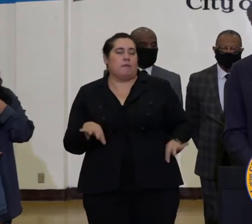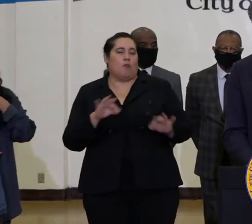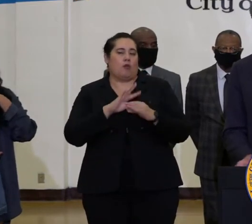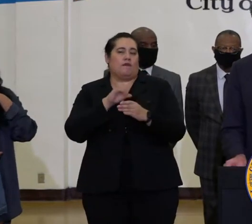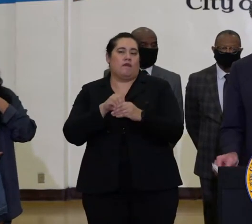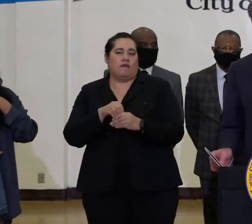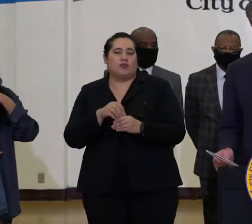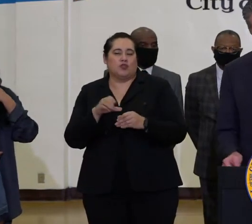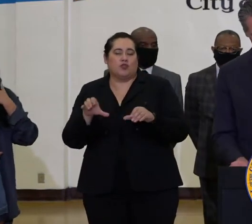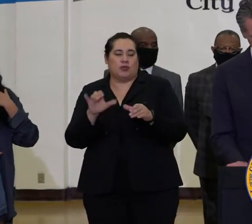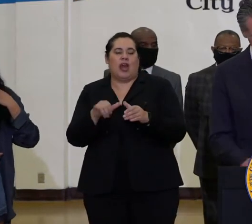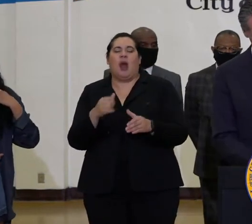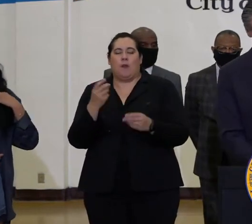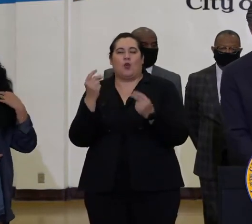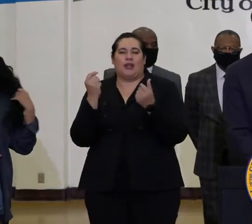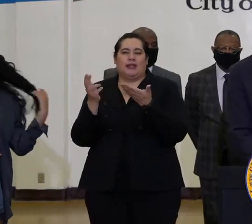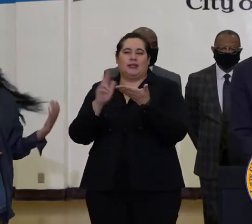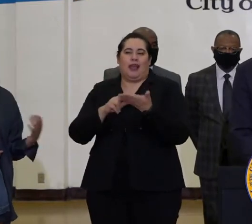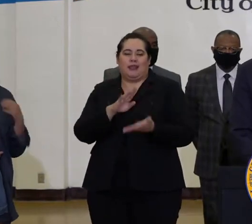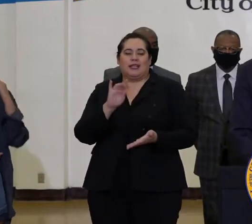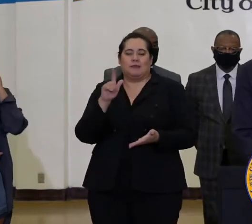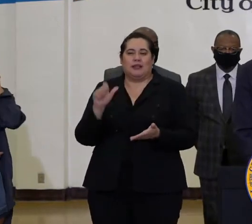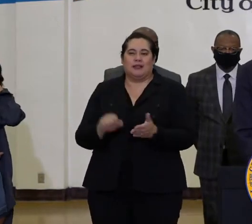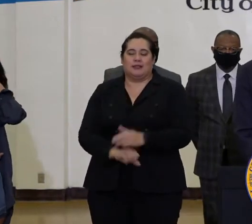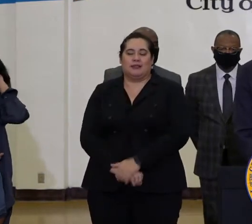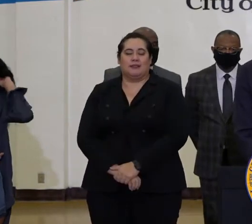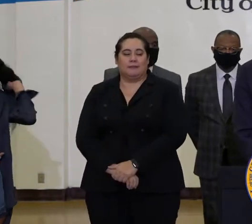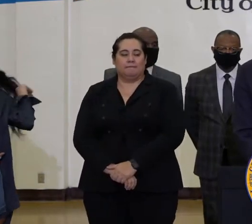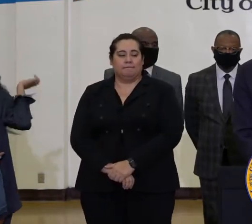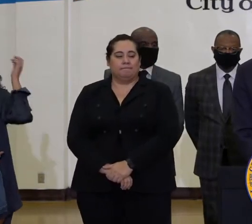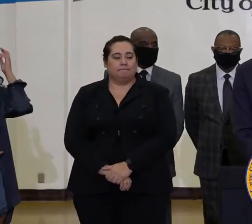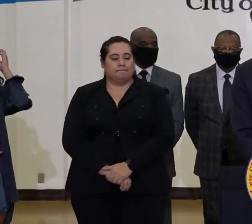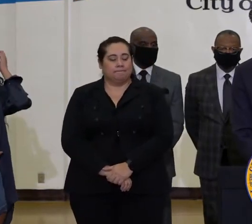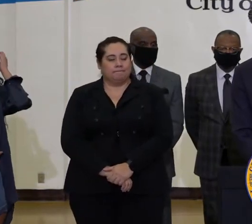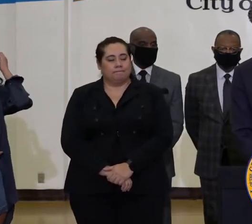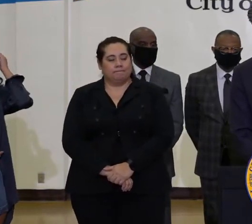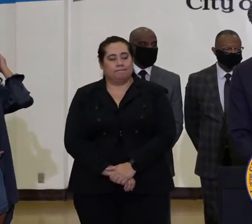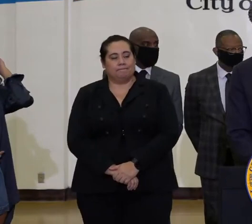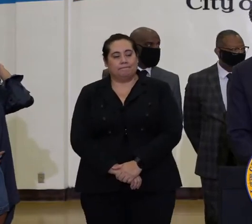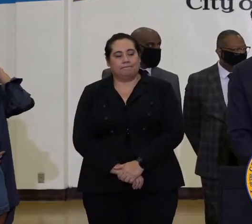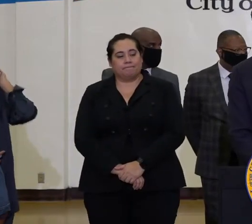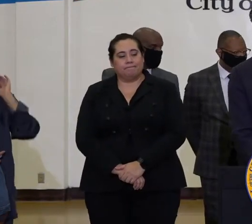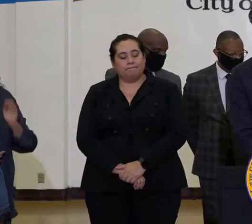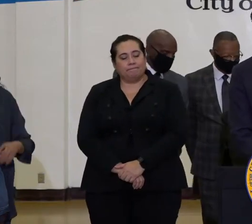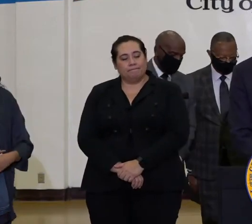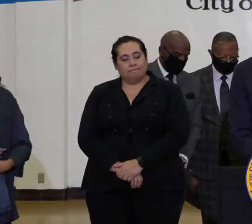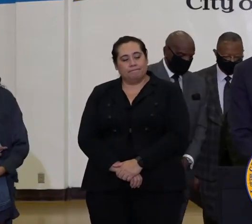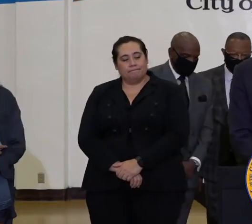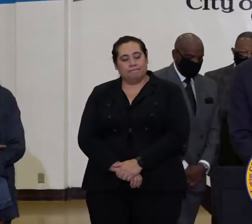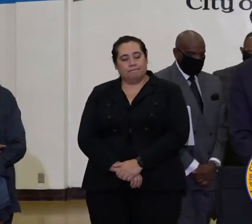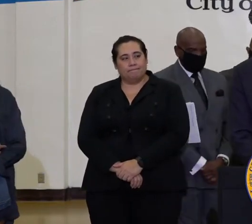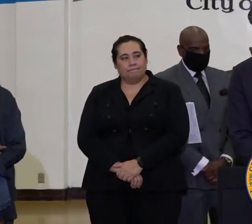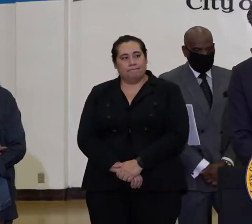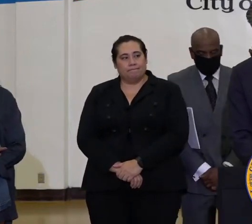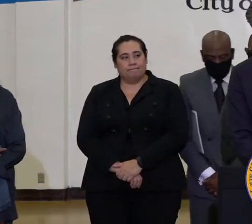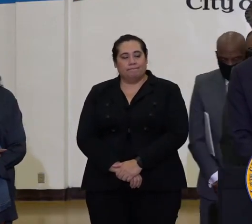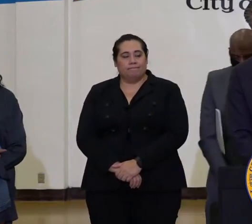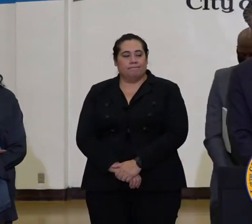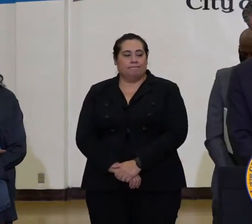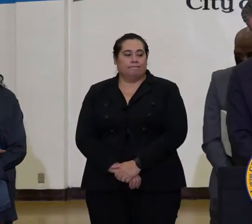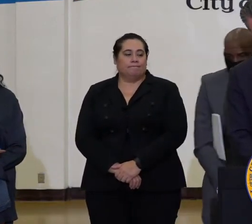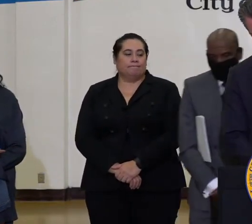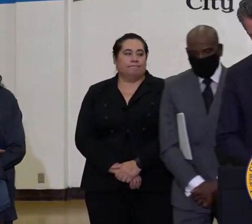With that, let me quickly sign these bills and, of course, avail ourselves to